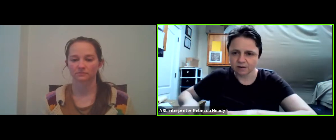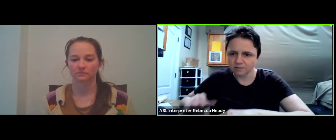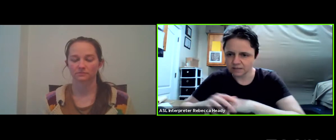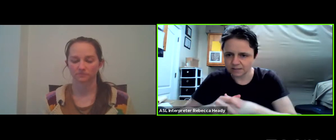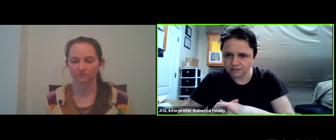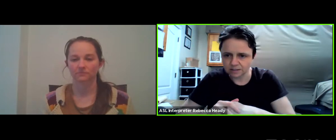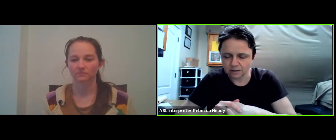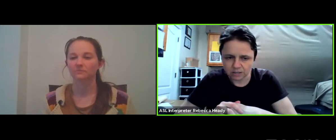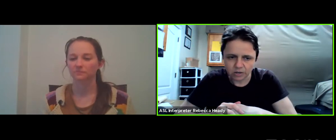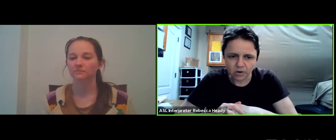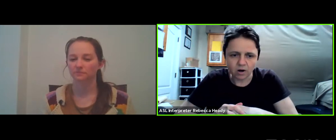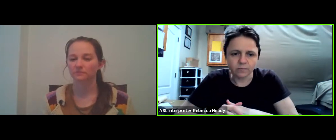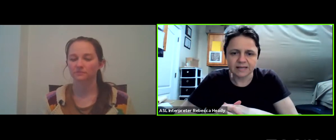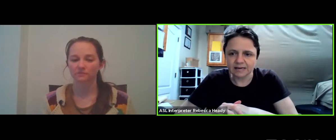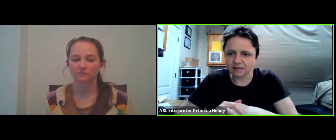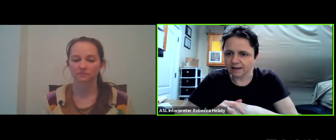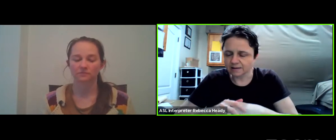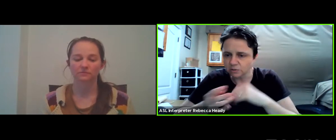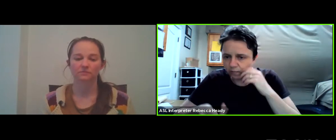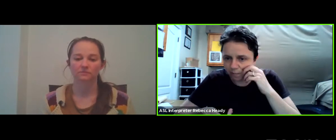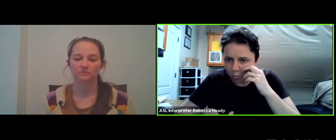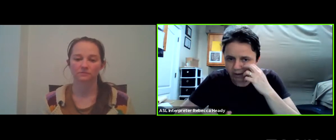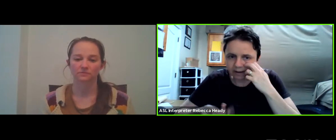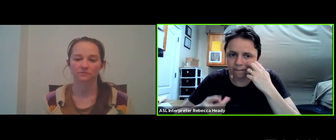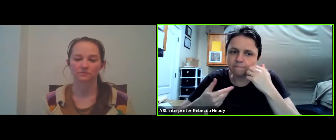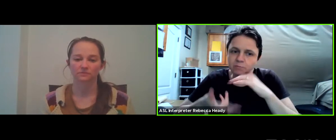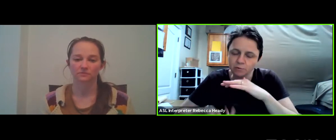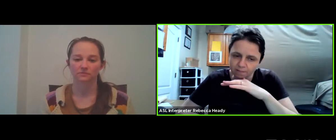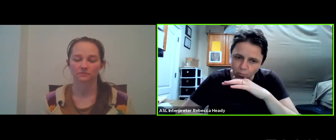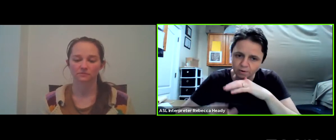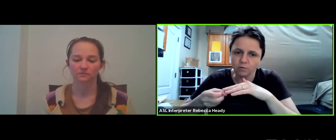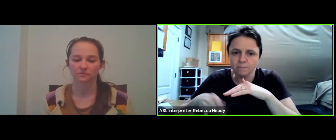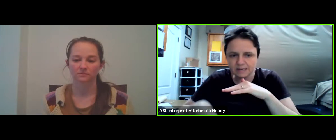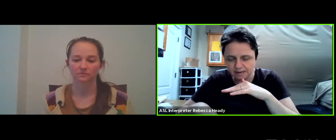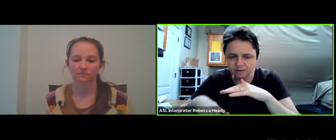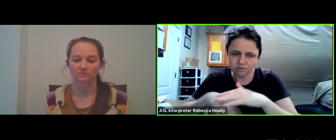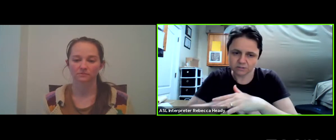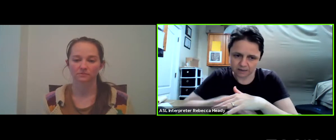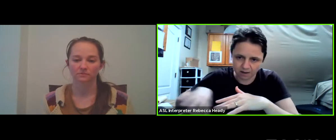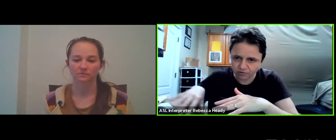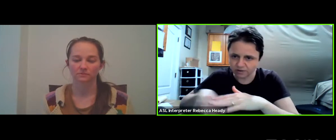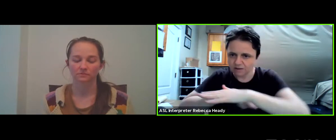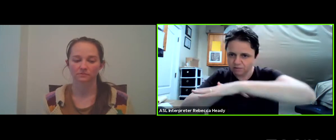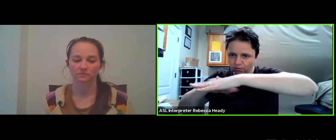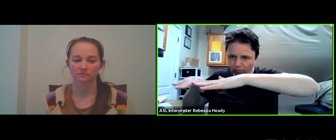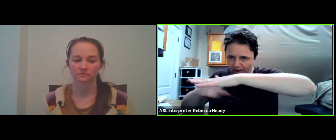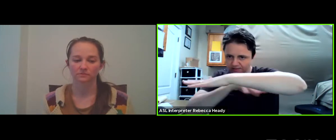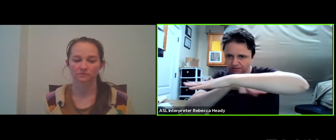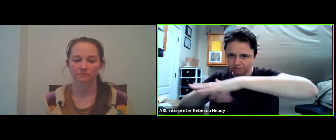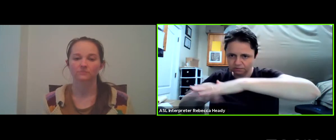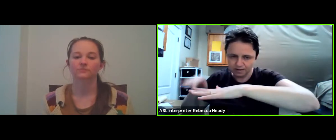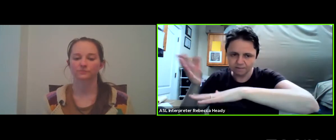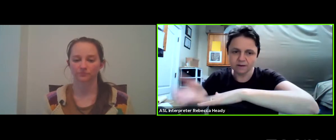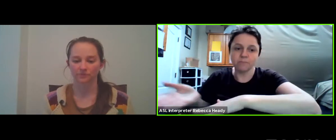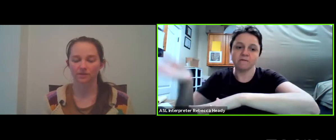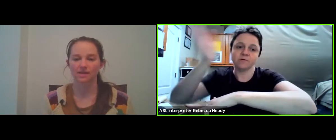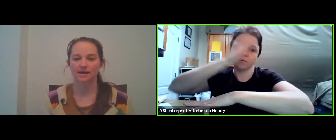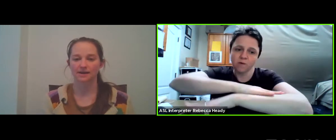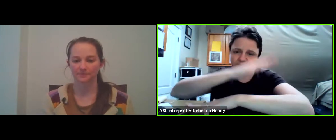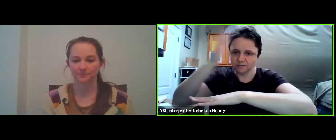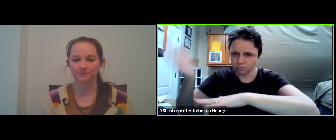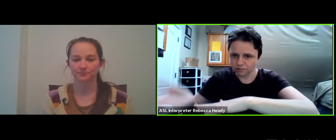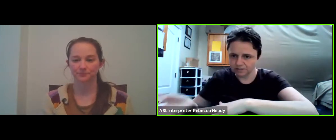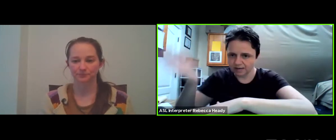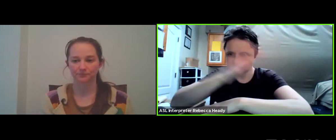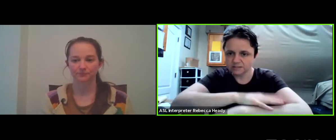generally down here in signs that are related, like 2 in the morning or 3 in the morning or midnight, or kind of underneath the horizon, right? And then above